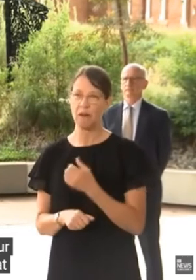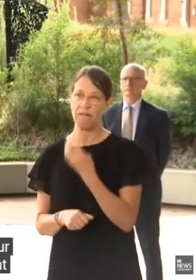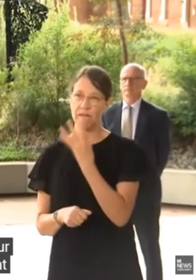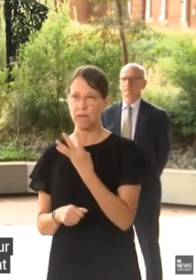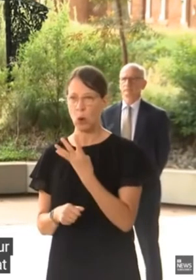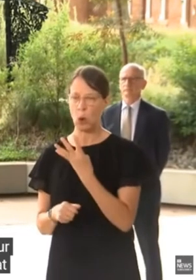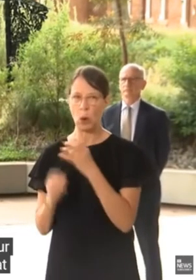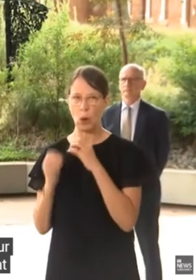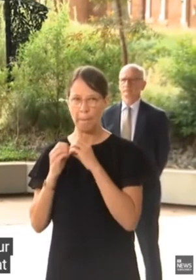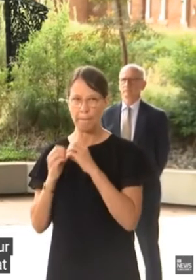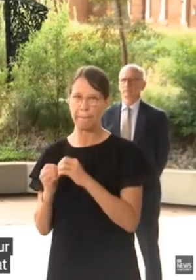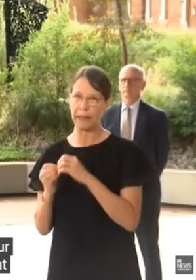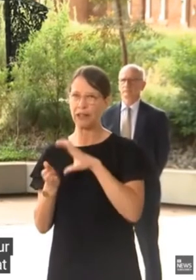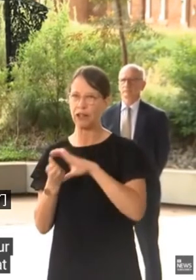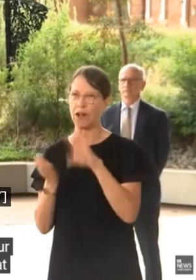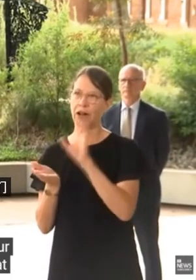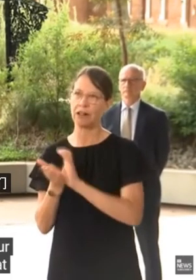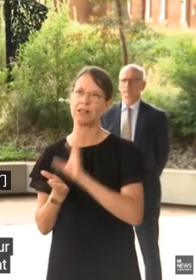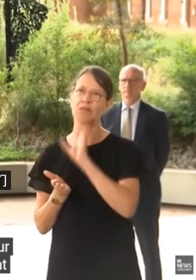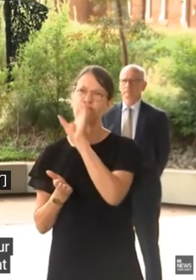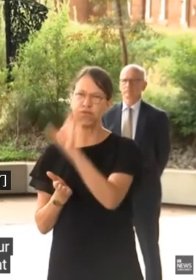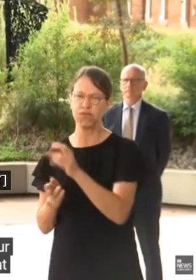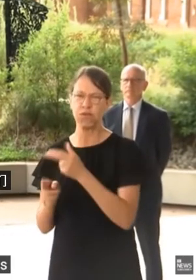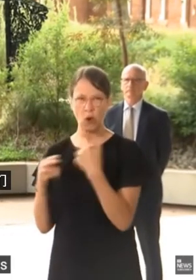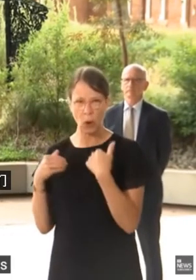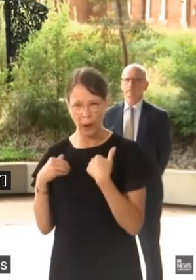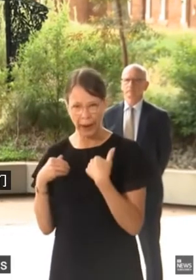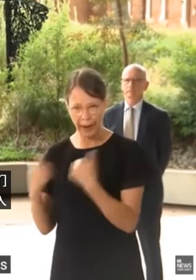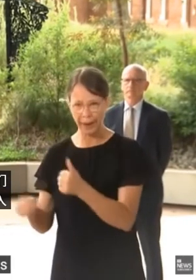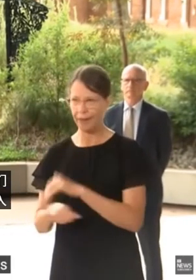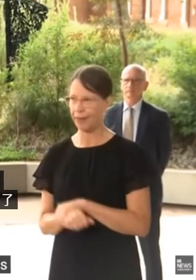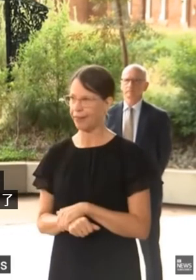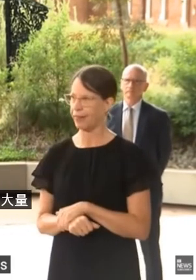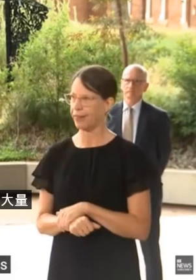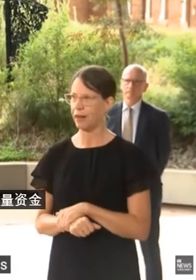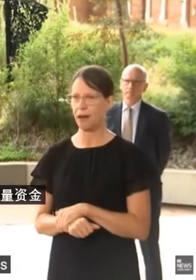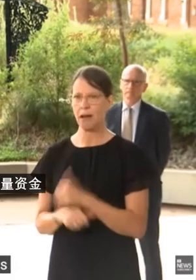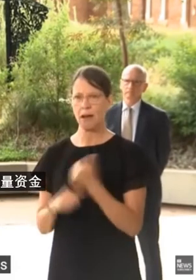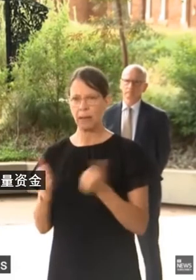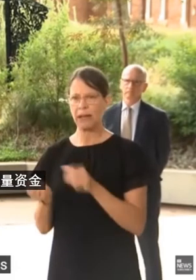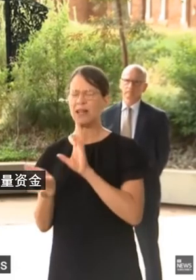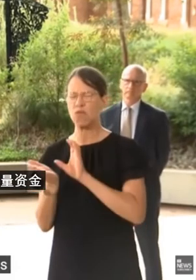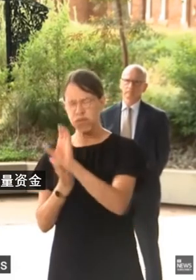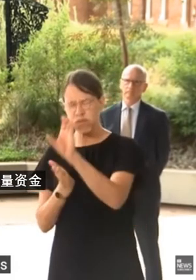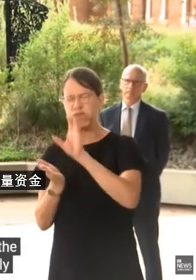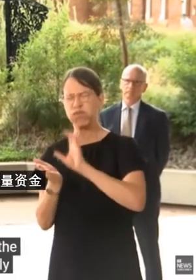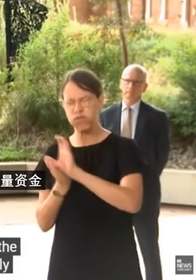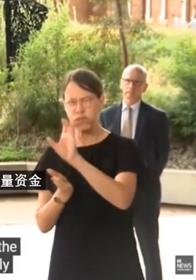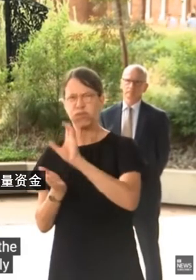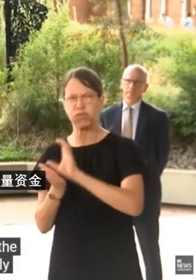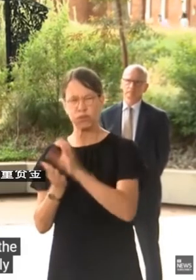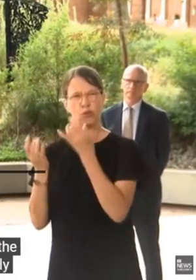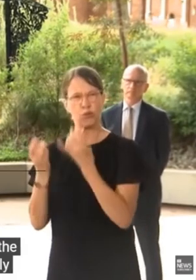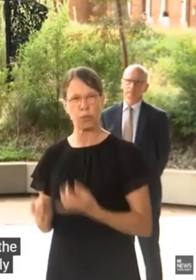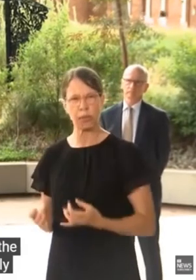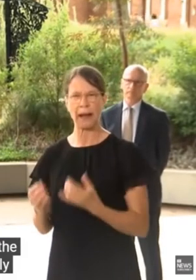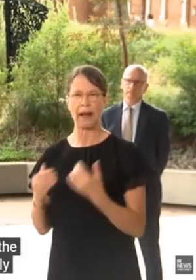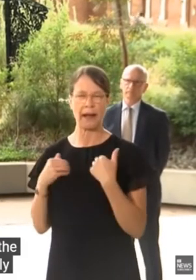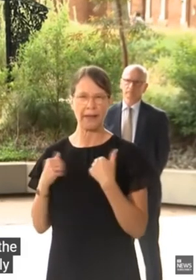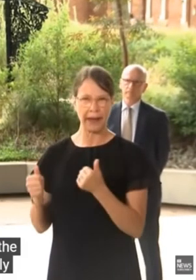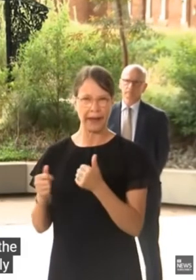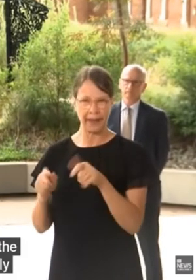Brad was Health Minister at the start, and we invested heavily, mightily in our health system to prepare it going forward.